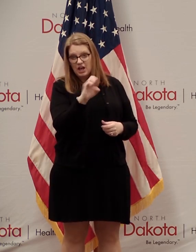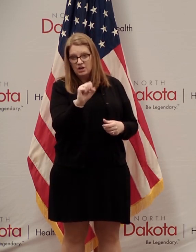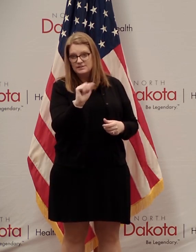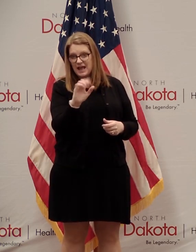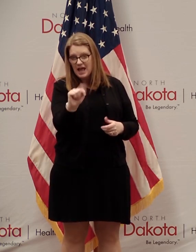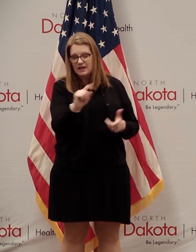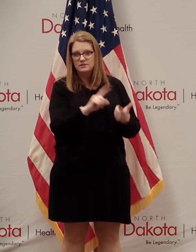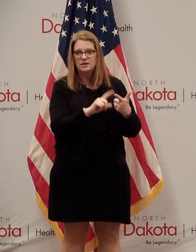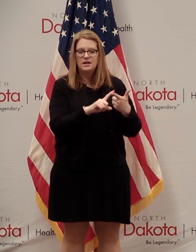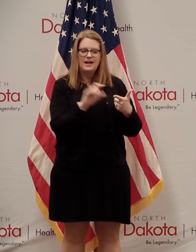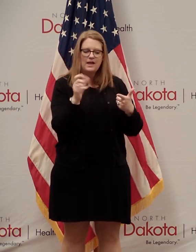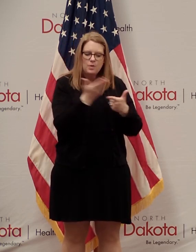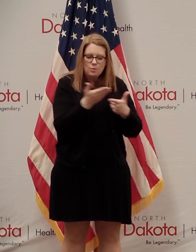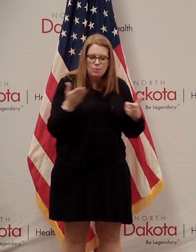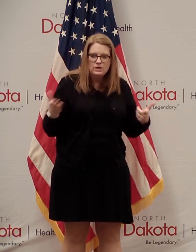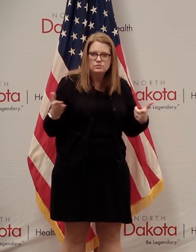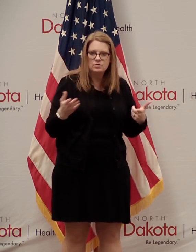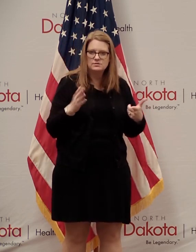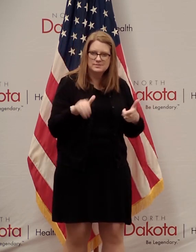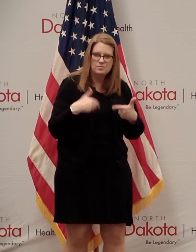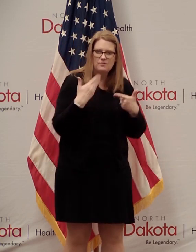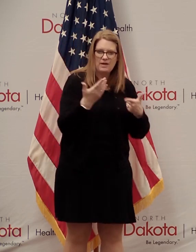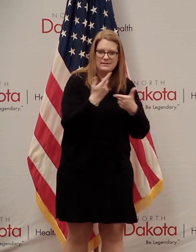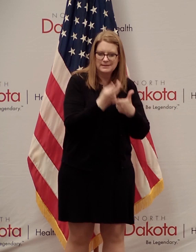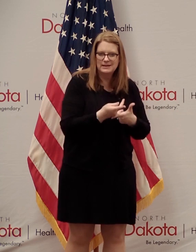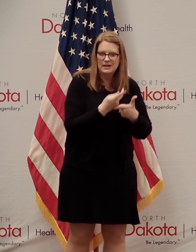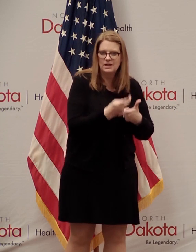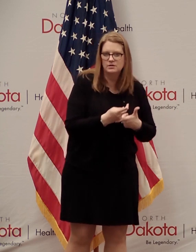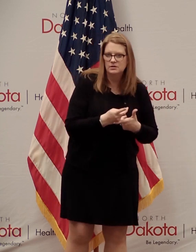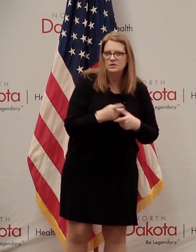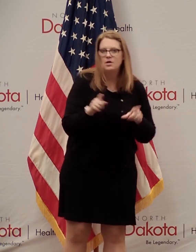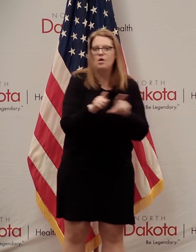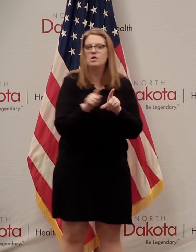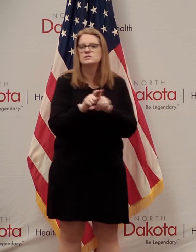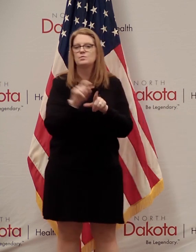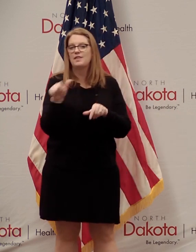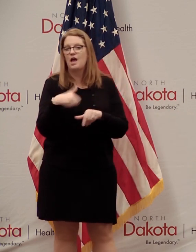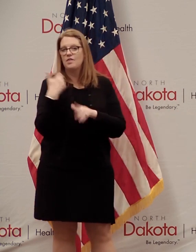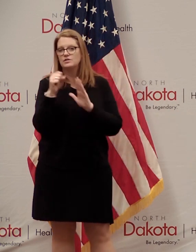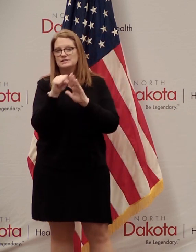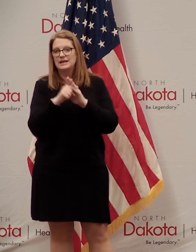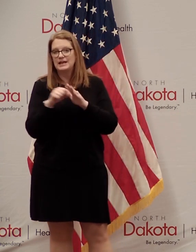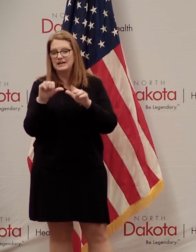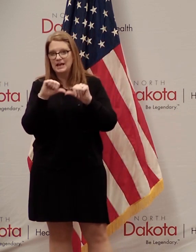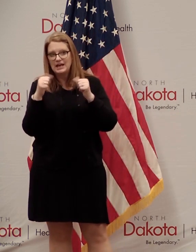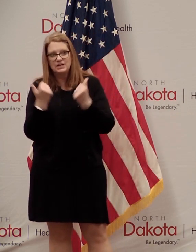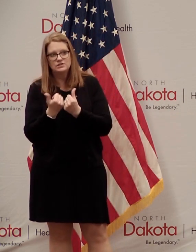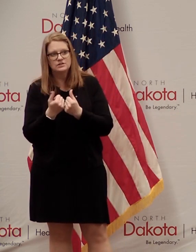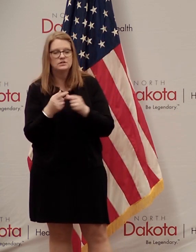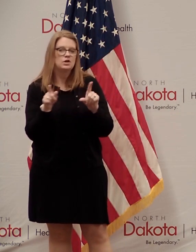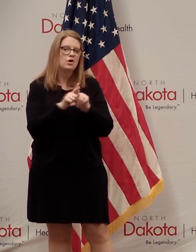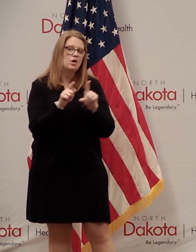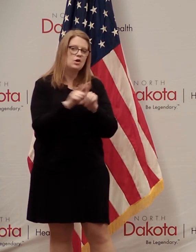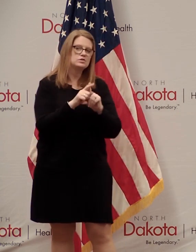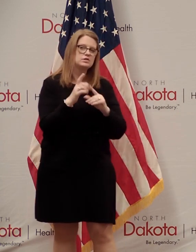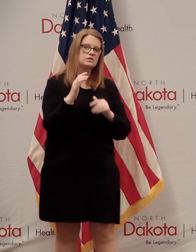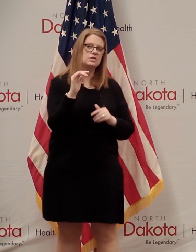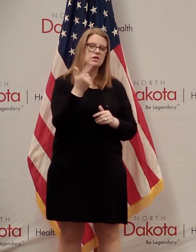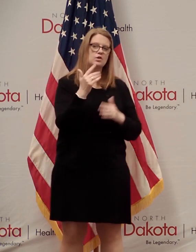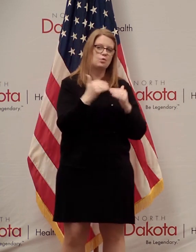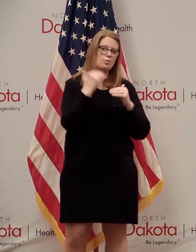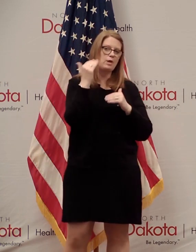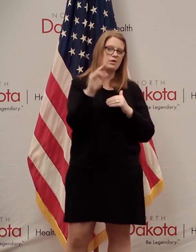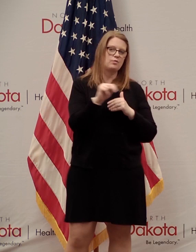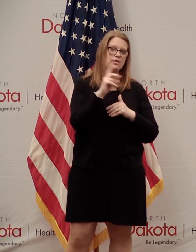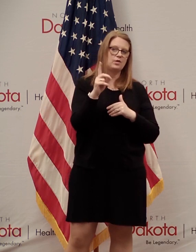support small businesses during this trying time. Partnered with other state agencies, as well as the Greater North Dakota Chamber of Commerce, we have